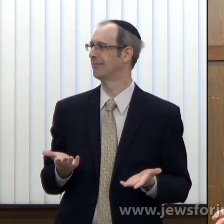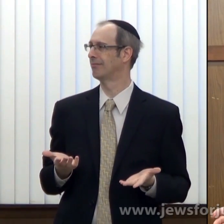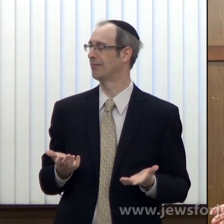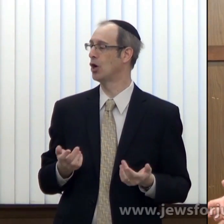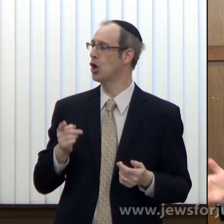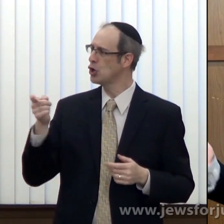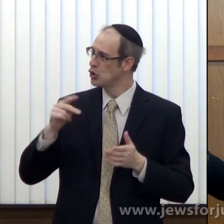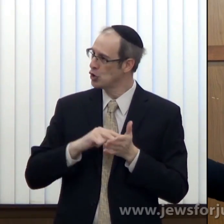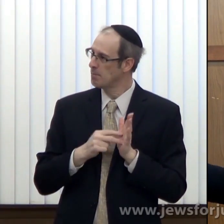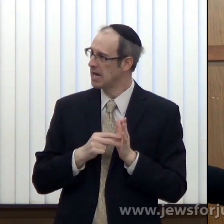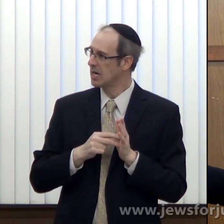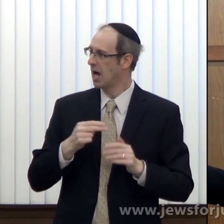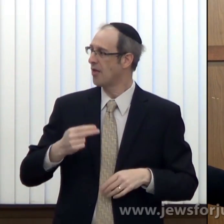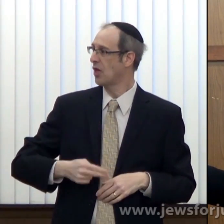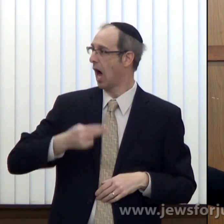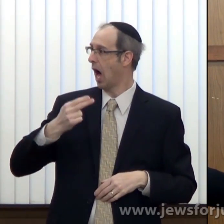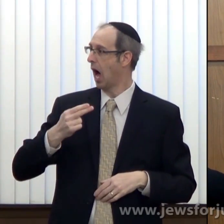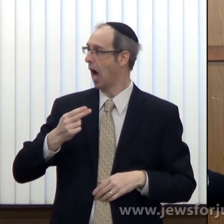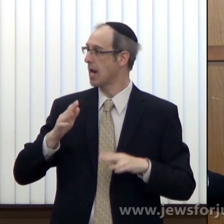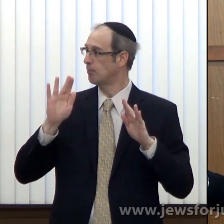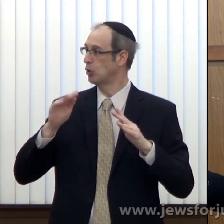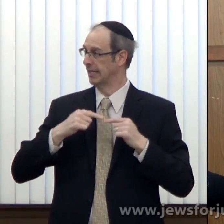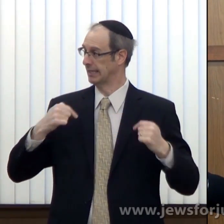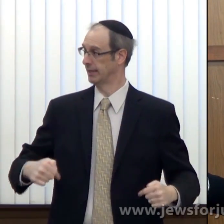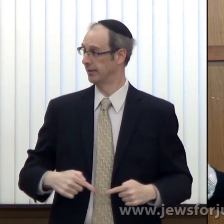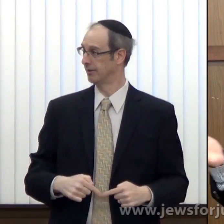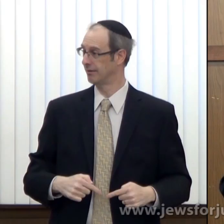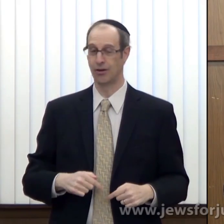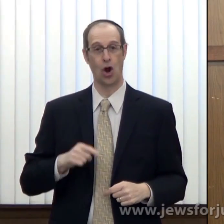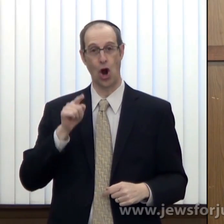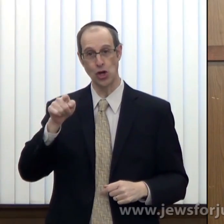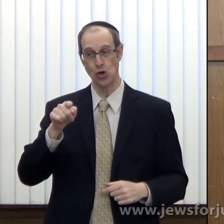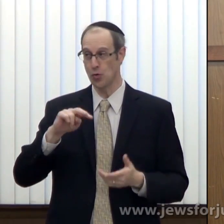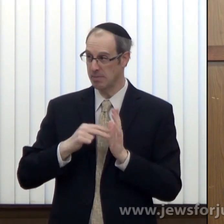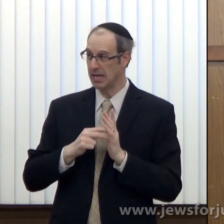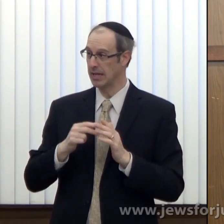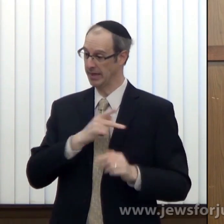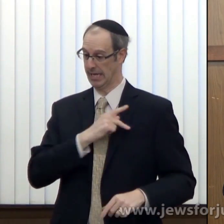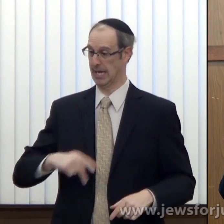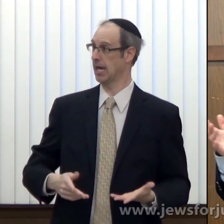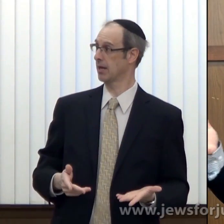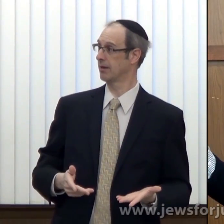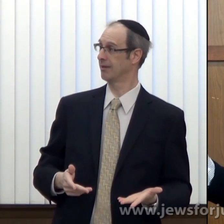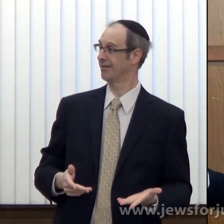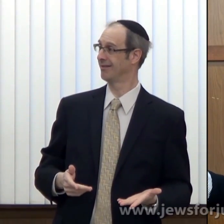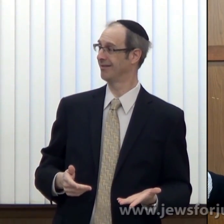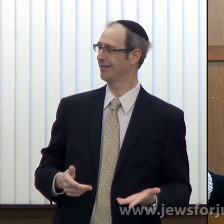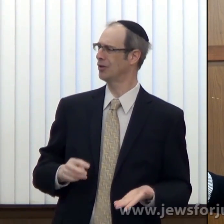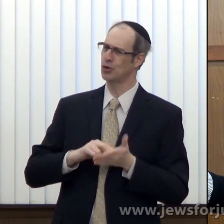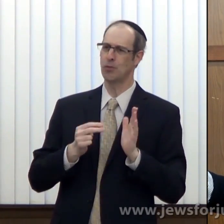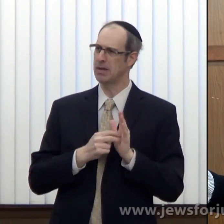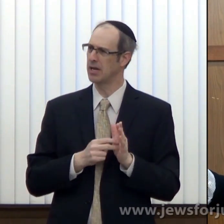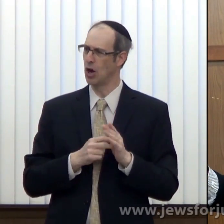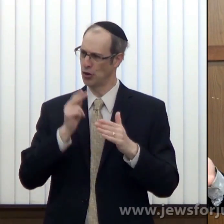you referring to the high priest? Are you referring to the king? Are you referring to the